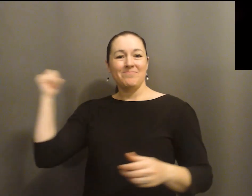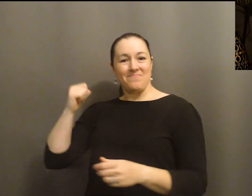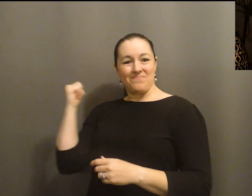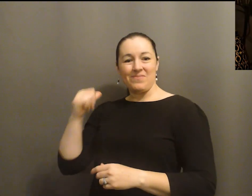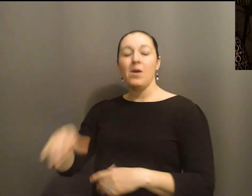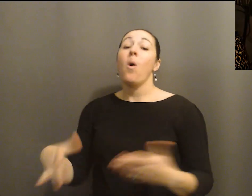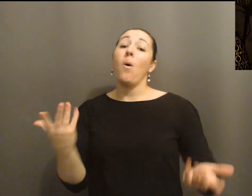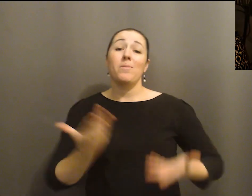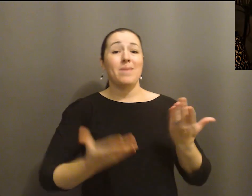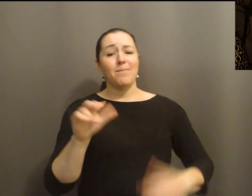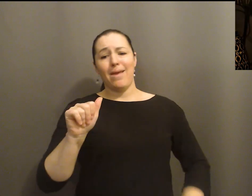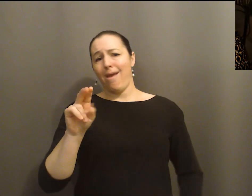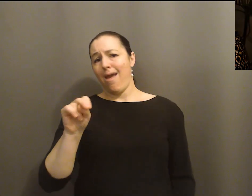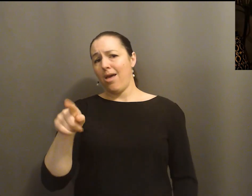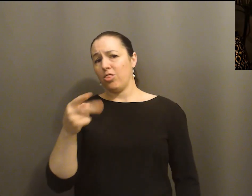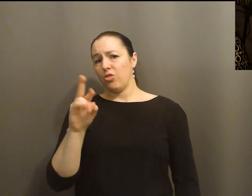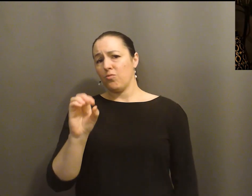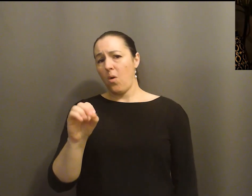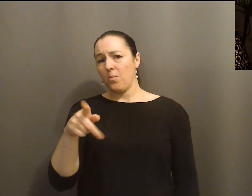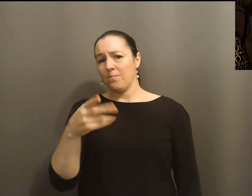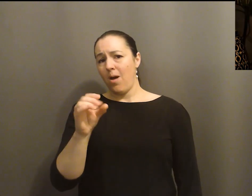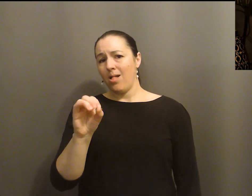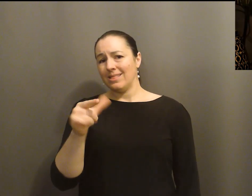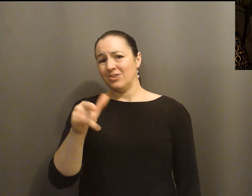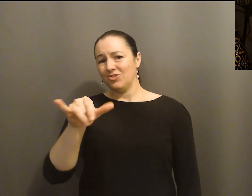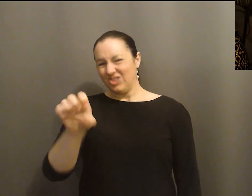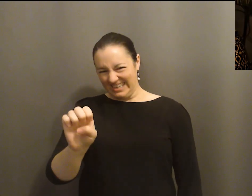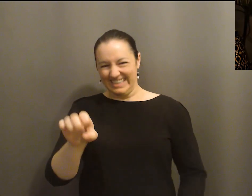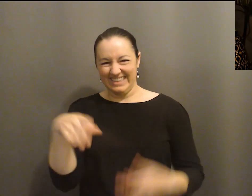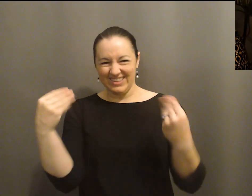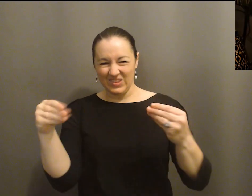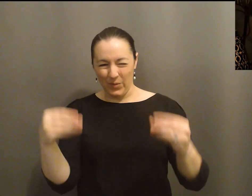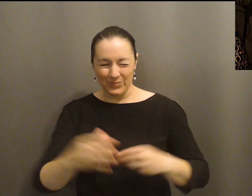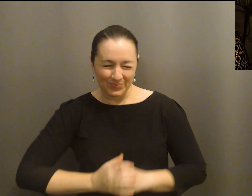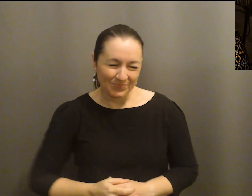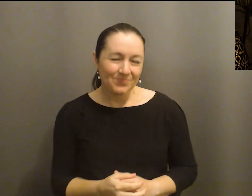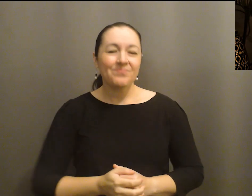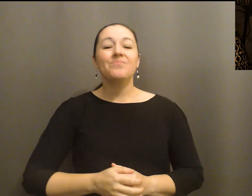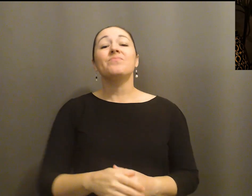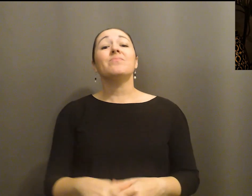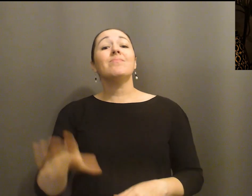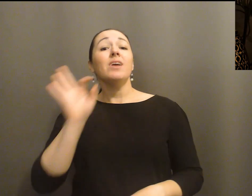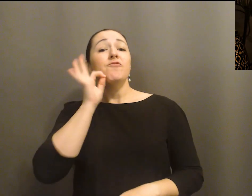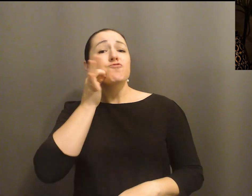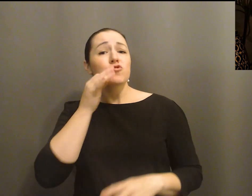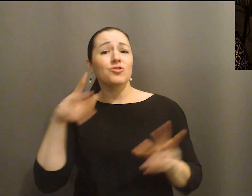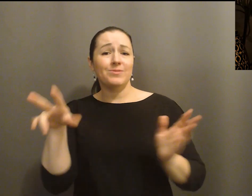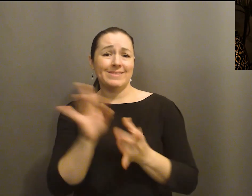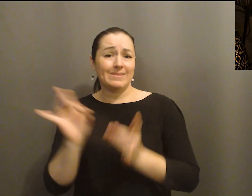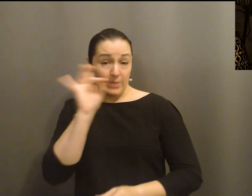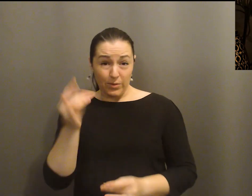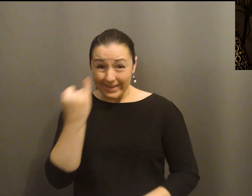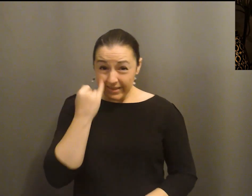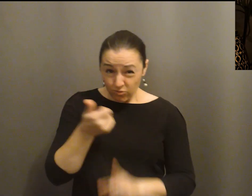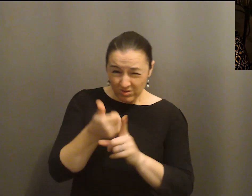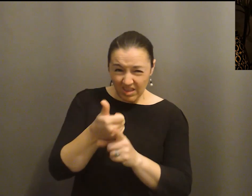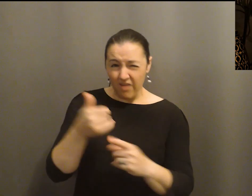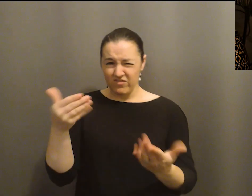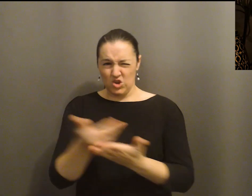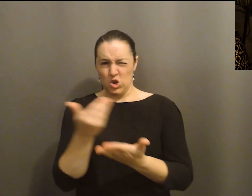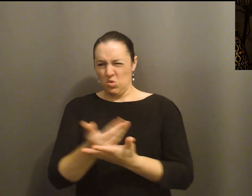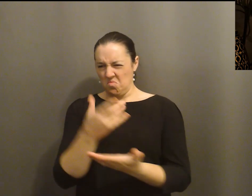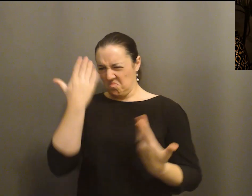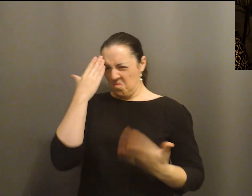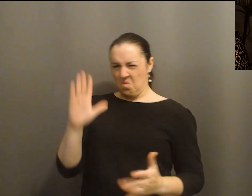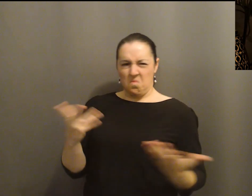get after this We're going look at three insights In regards to Holy Spirit's transformation And the fruit of the Spirit If you're new to your Bible And you're like